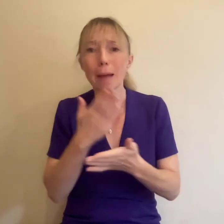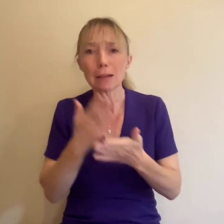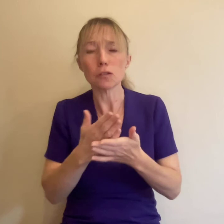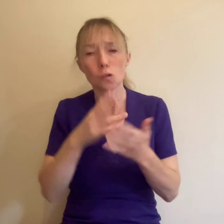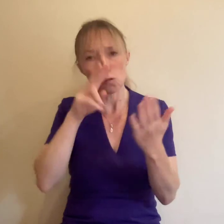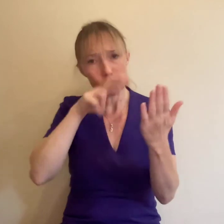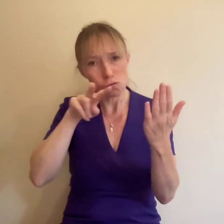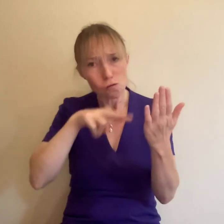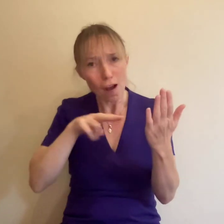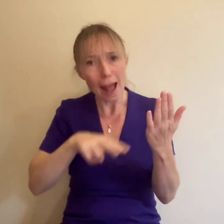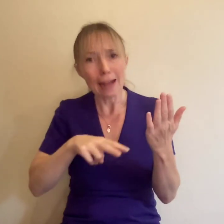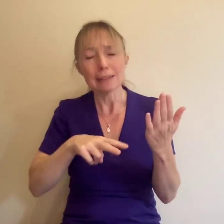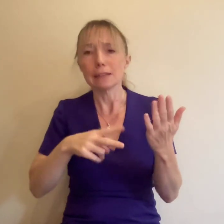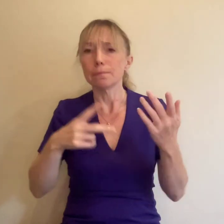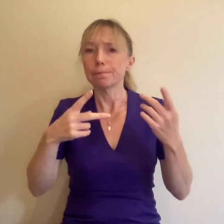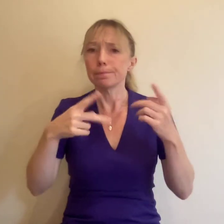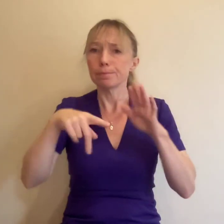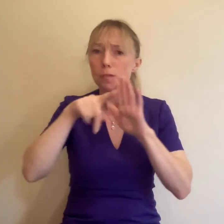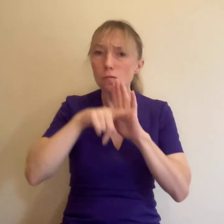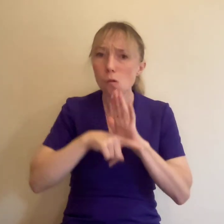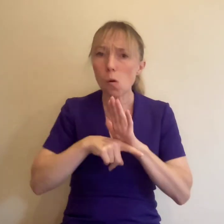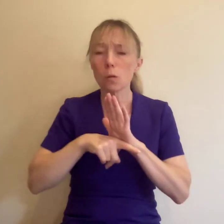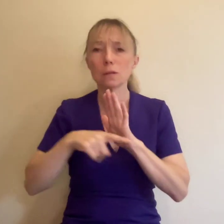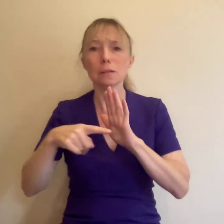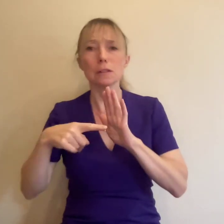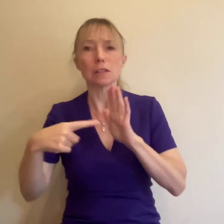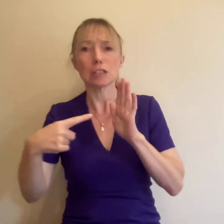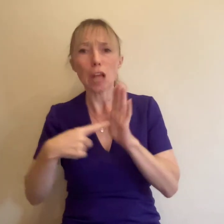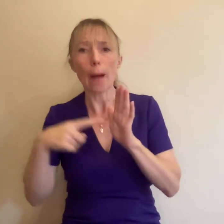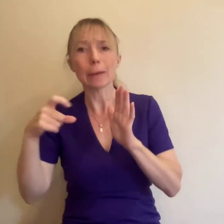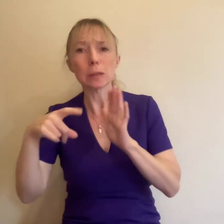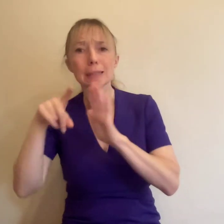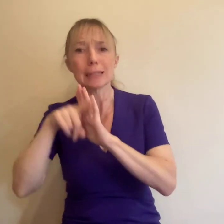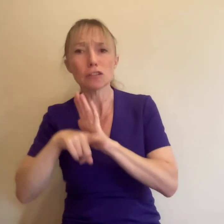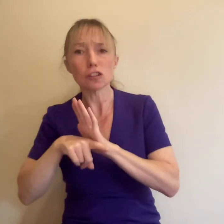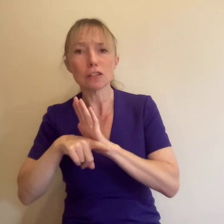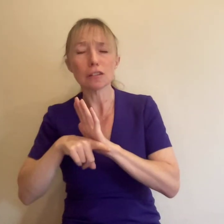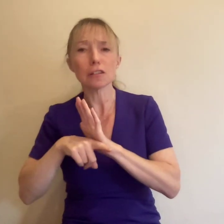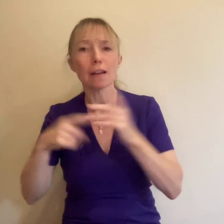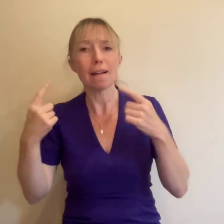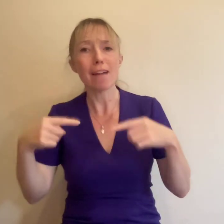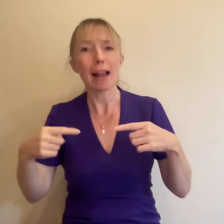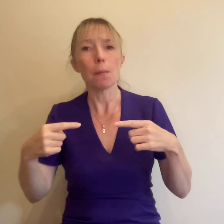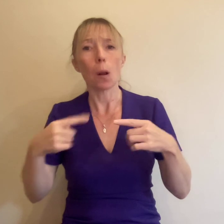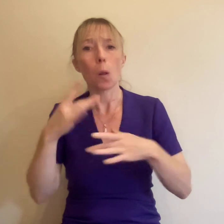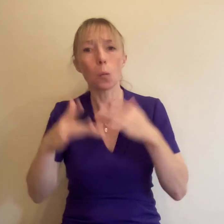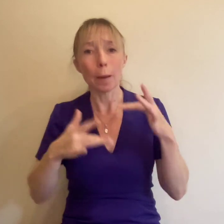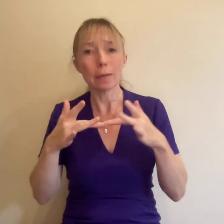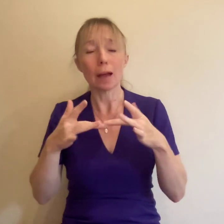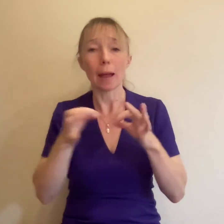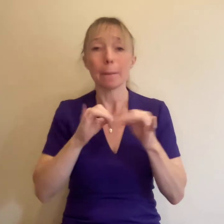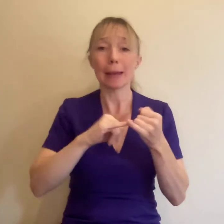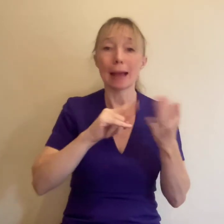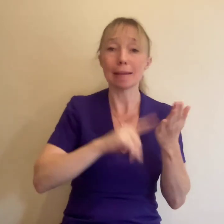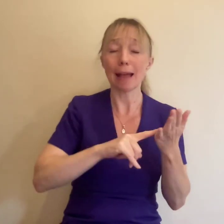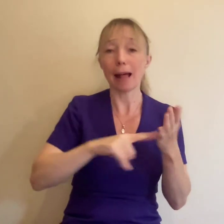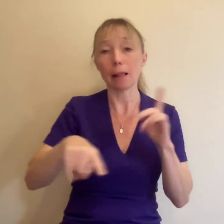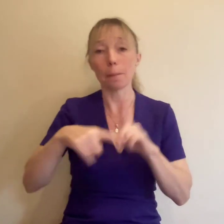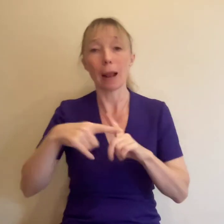eligibility criteria and terms and conditions available on the website in BSL and doc formats. The Early